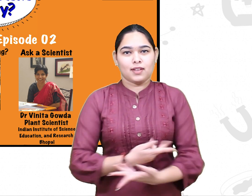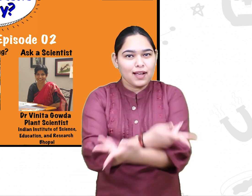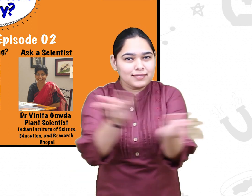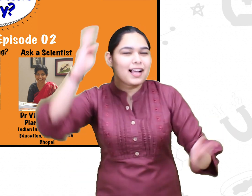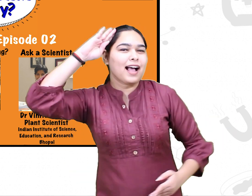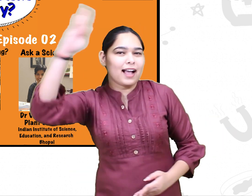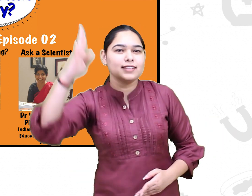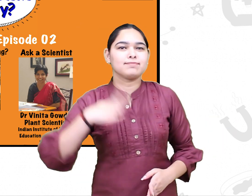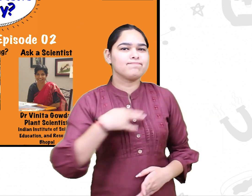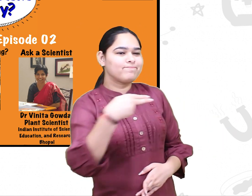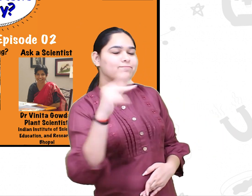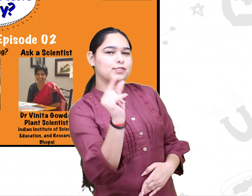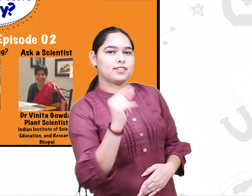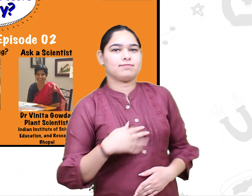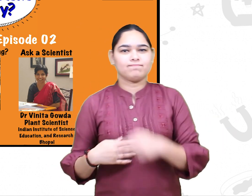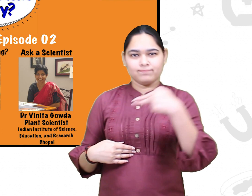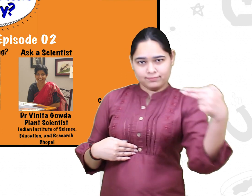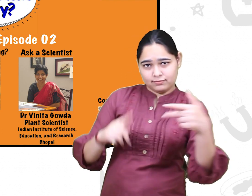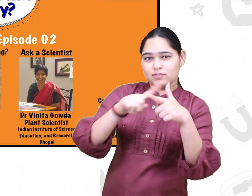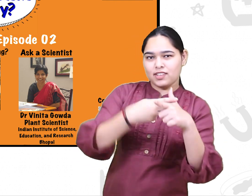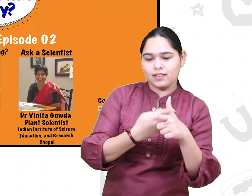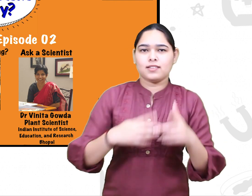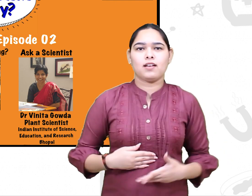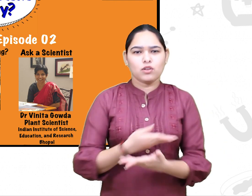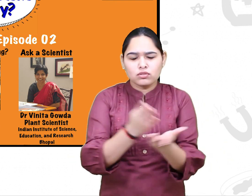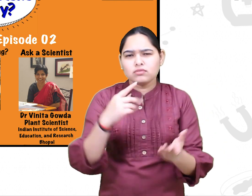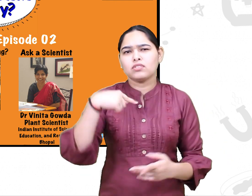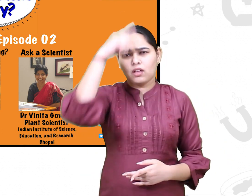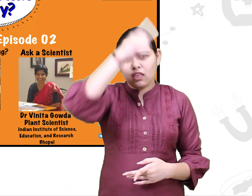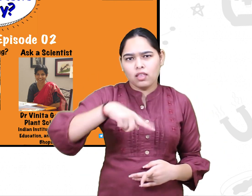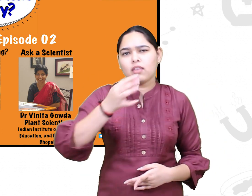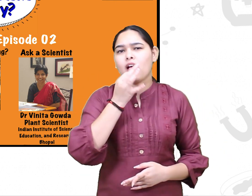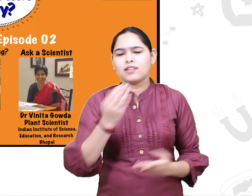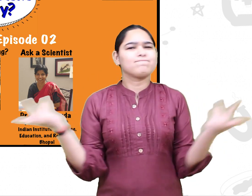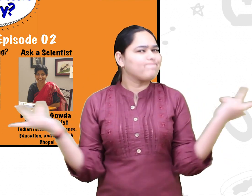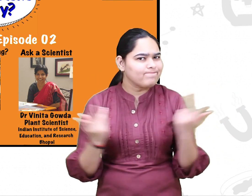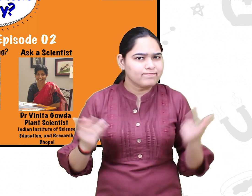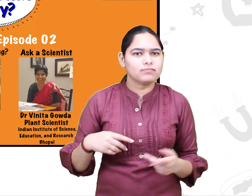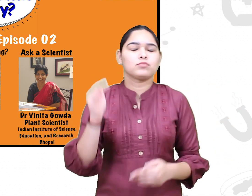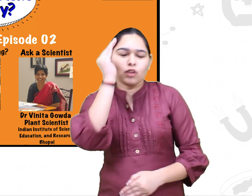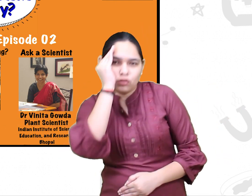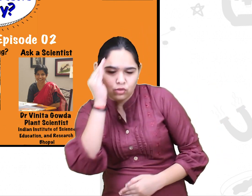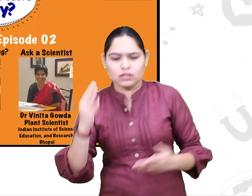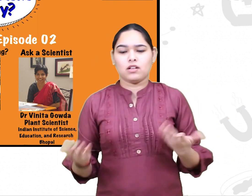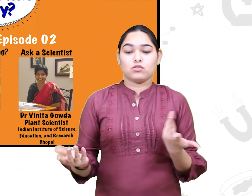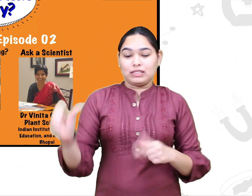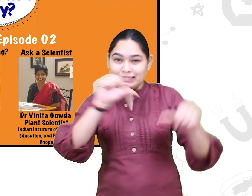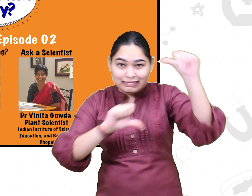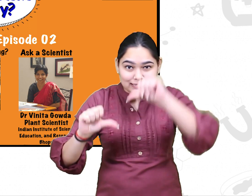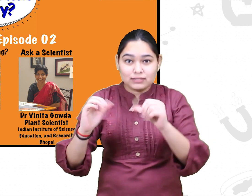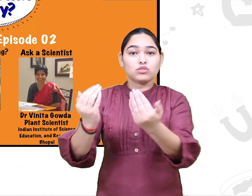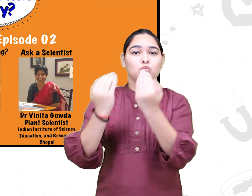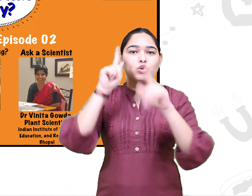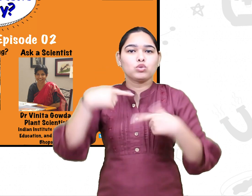Hi everyone, I'm Utsuka. I am Jigyasa and you are listening to India Asks Why, a science podcast supported